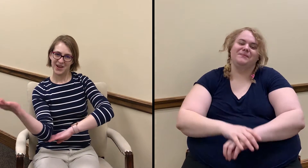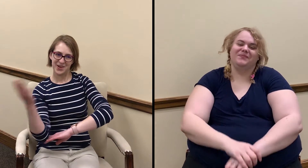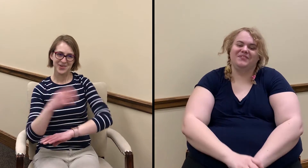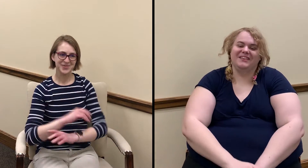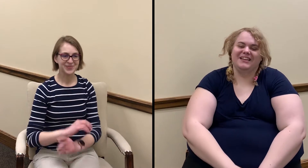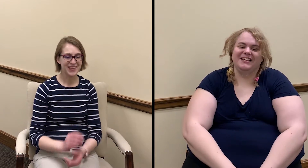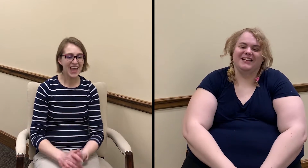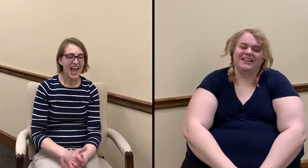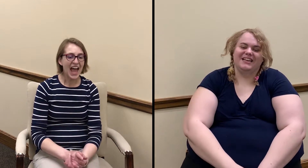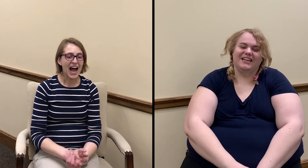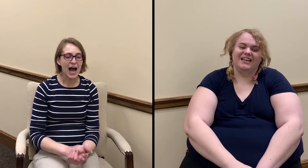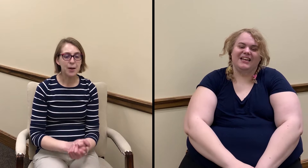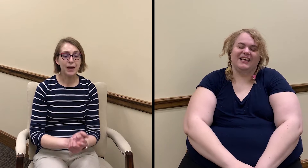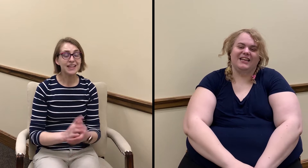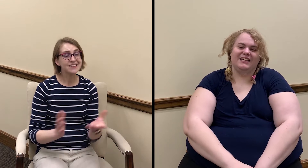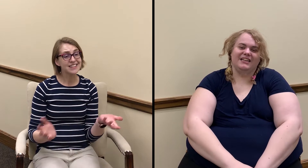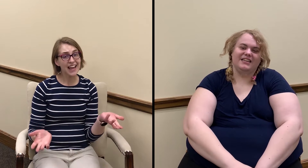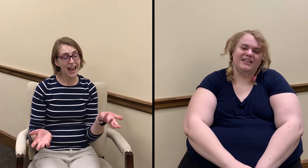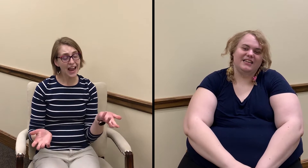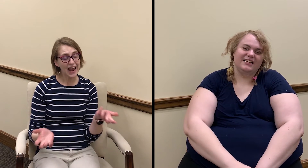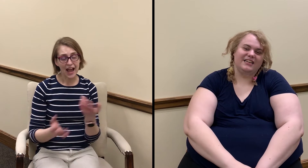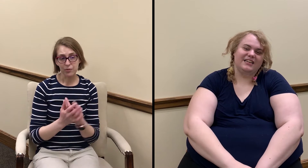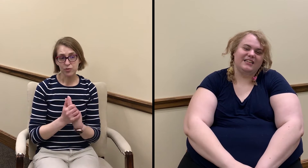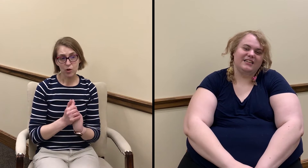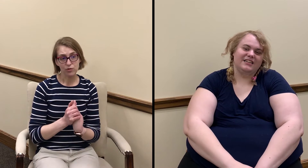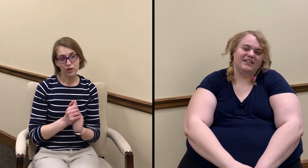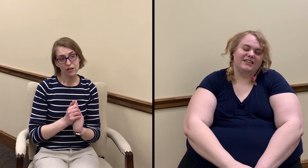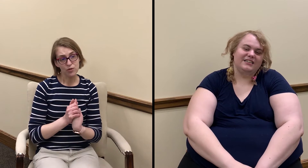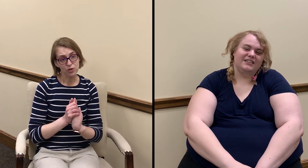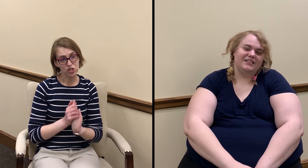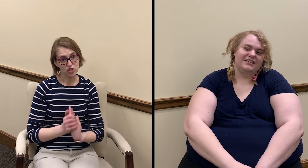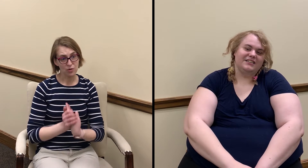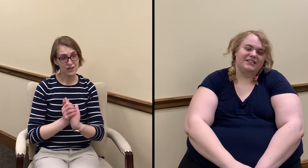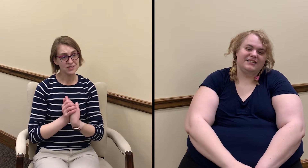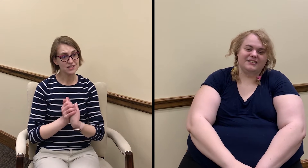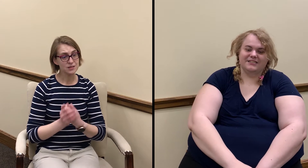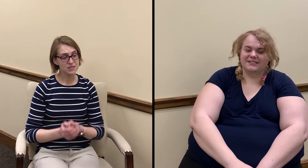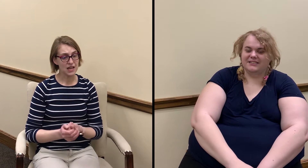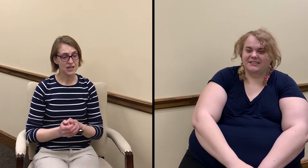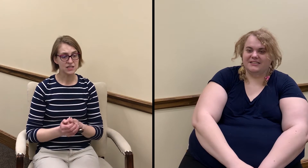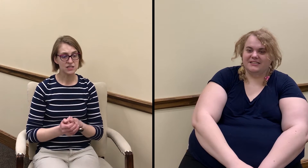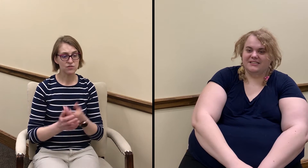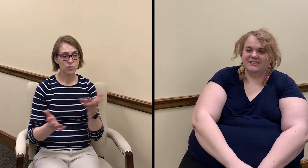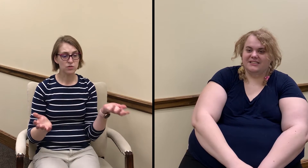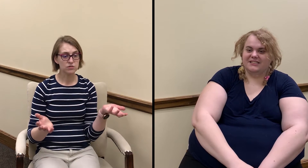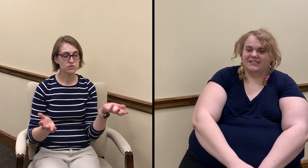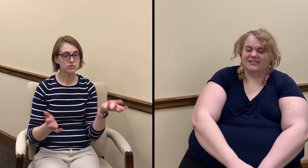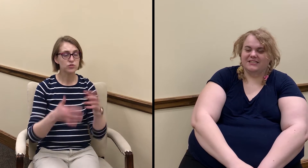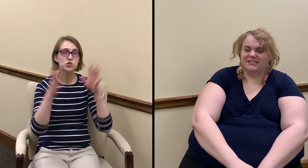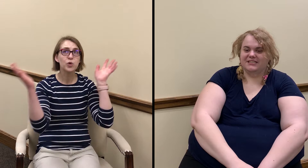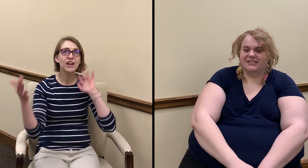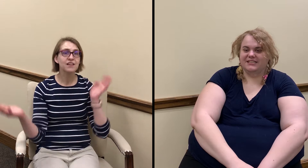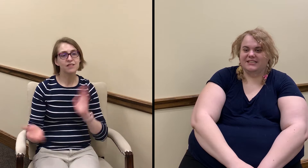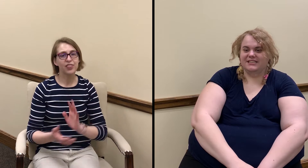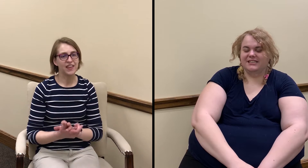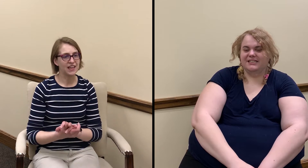rainbow. And today I was wondering if you could show us some signs for spring